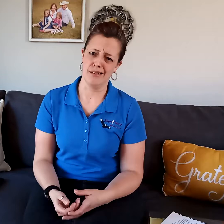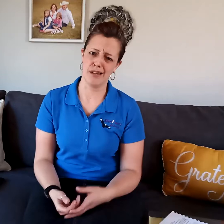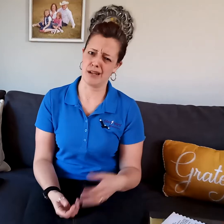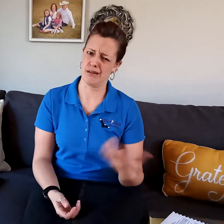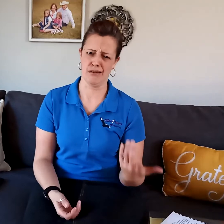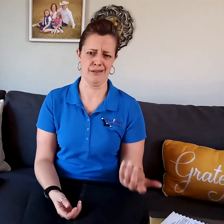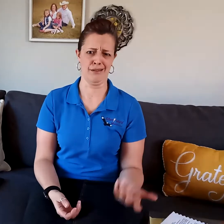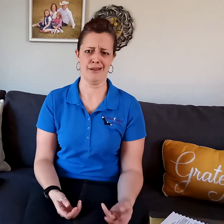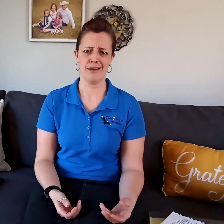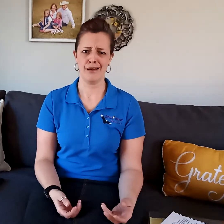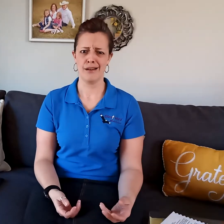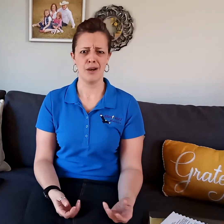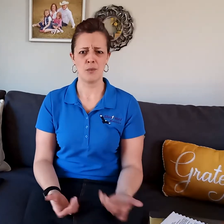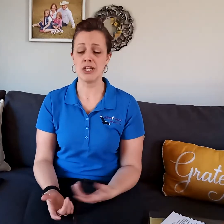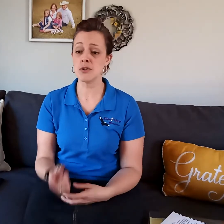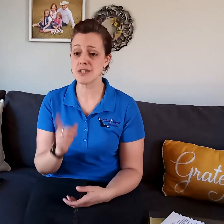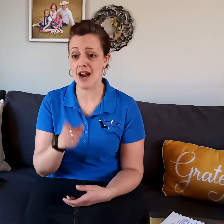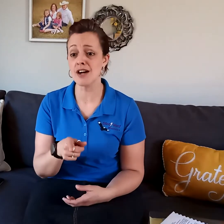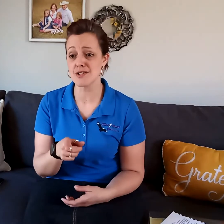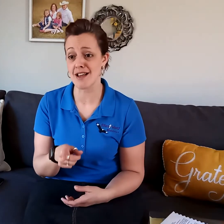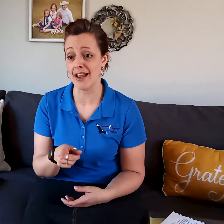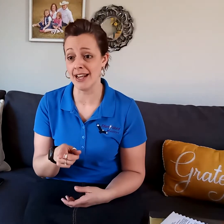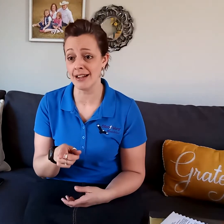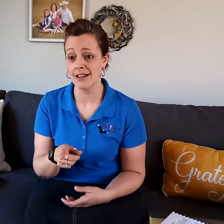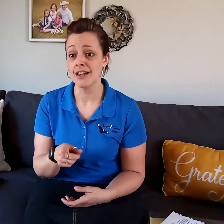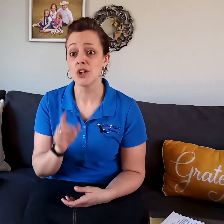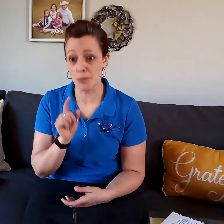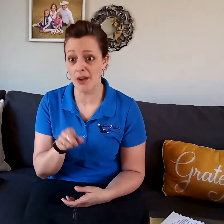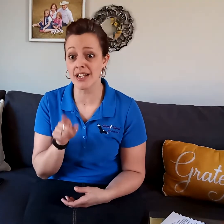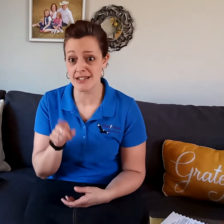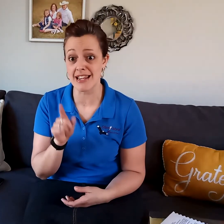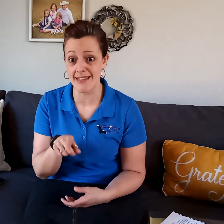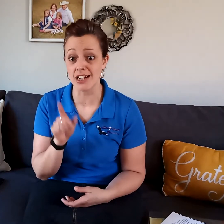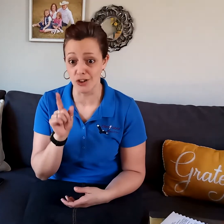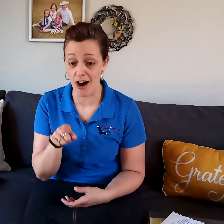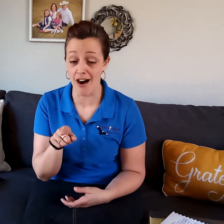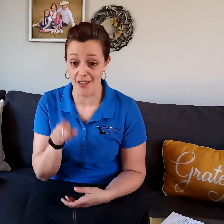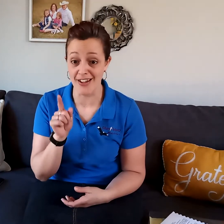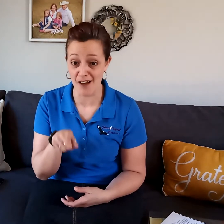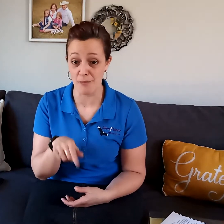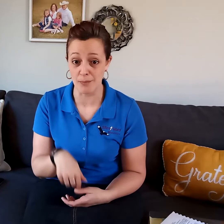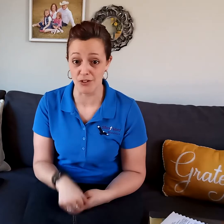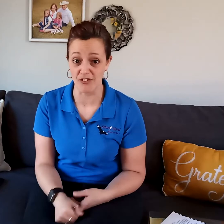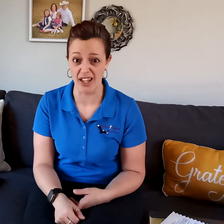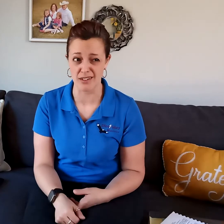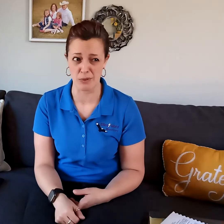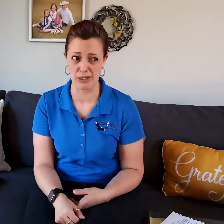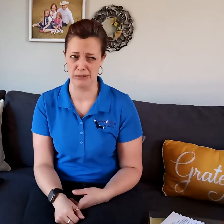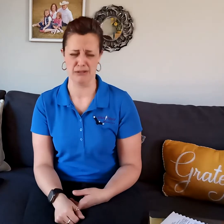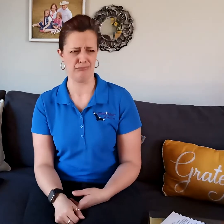like, when you start signing, you're probably going to see that a lot on the deaf people's face. It's probably going to be like,